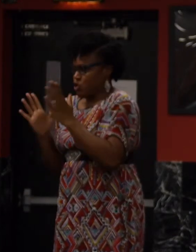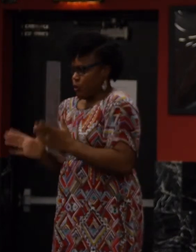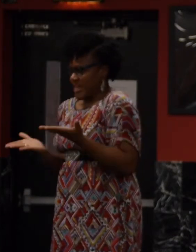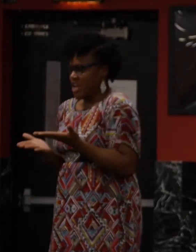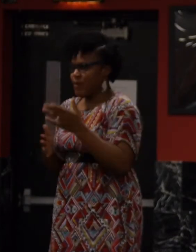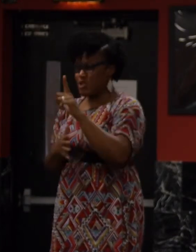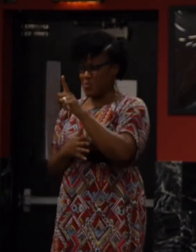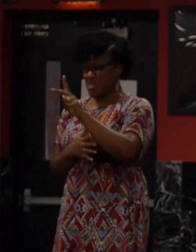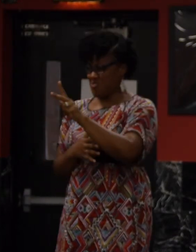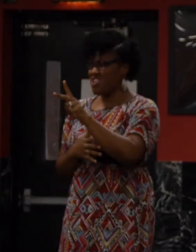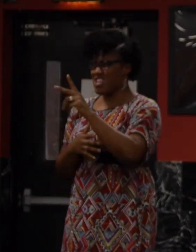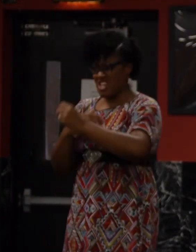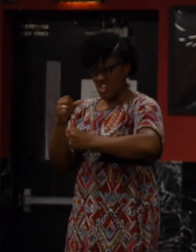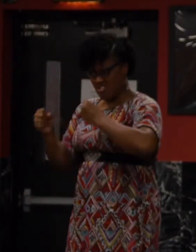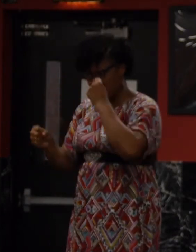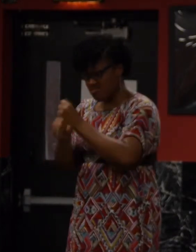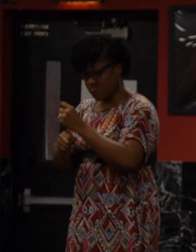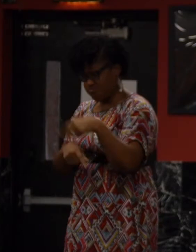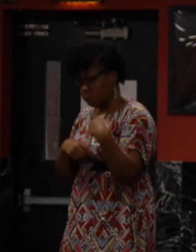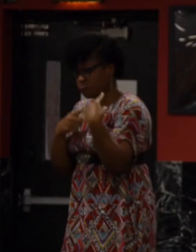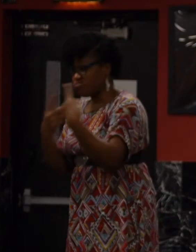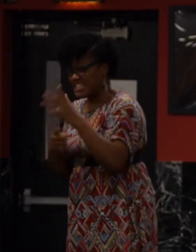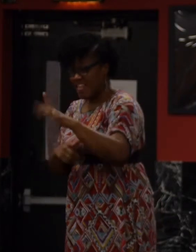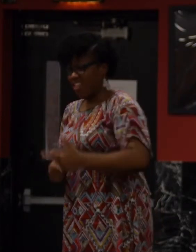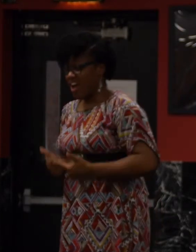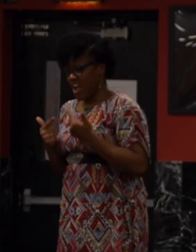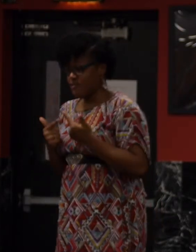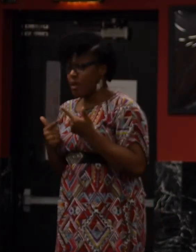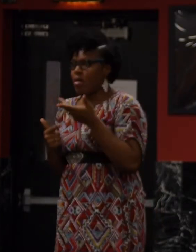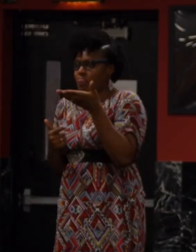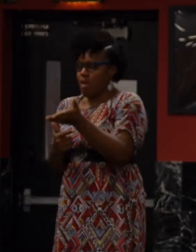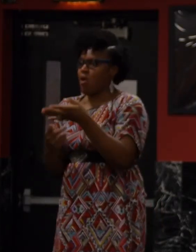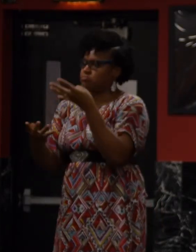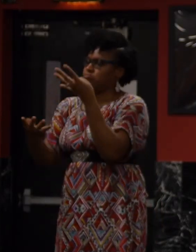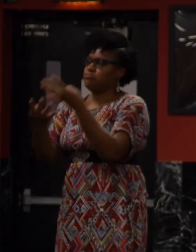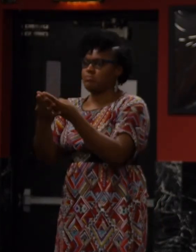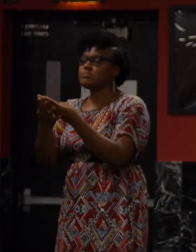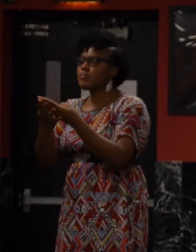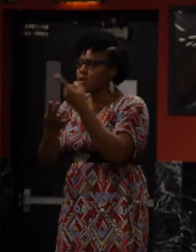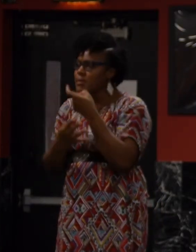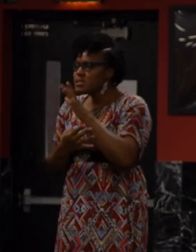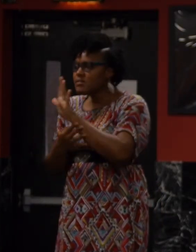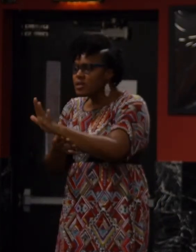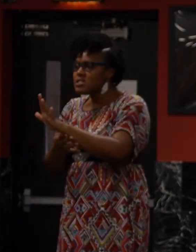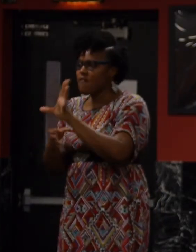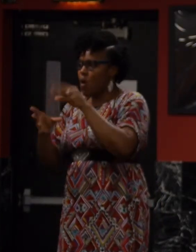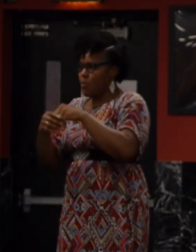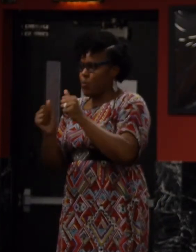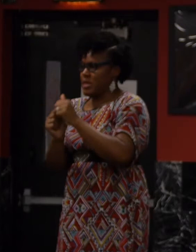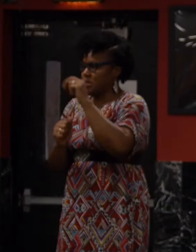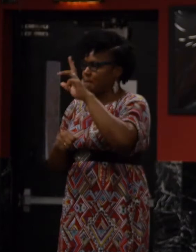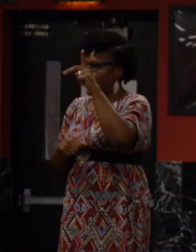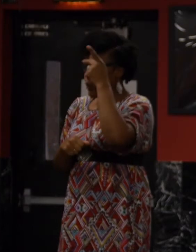for 23 years. 23 years of his life spent behind bars because of his political